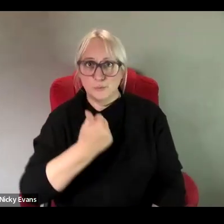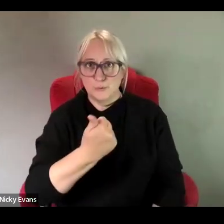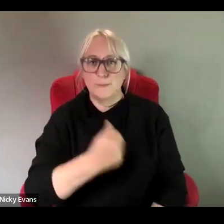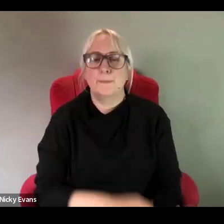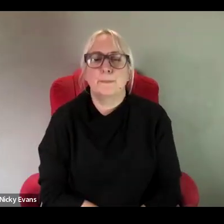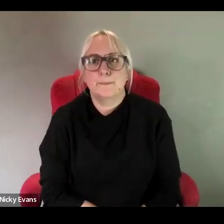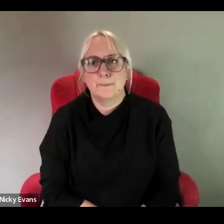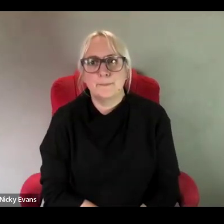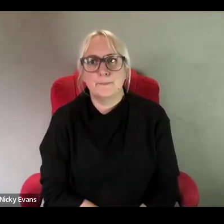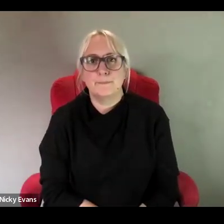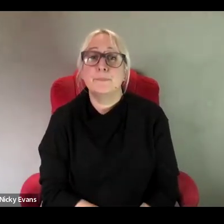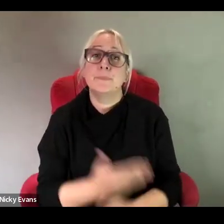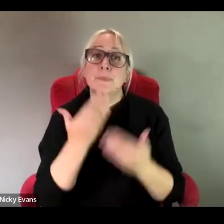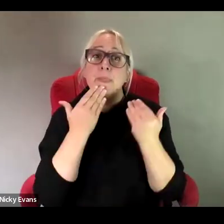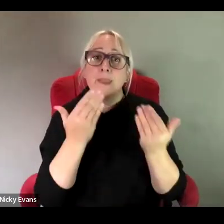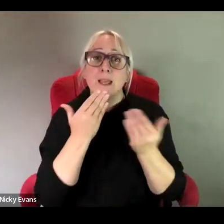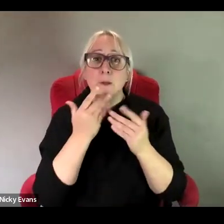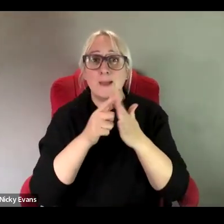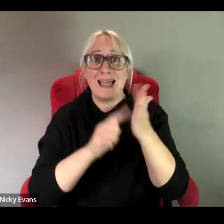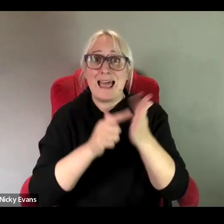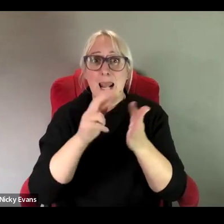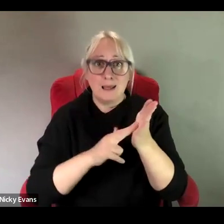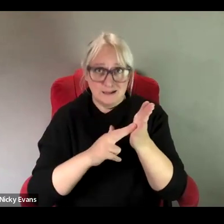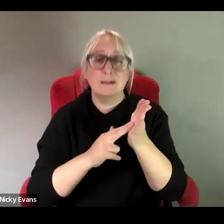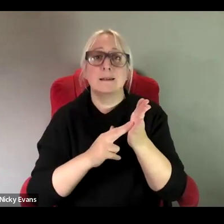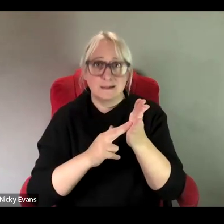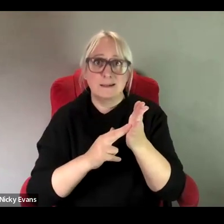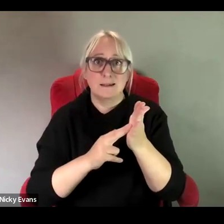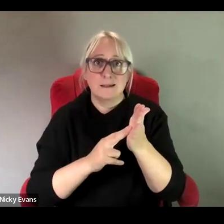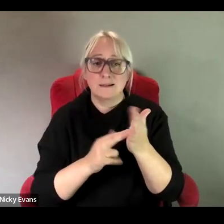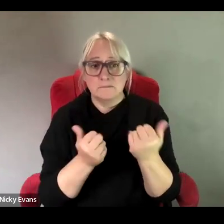Right. Thank you very much, Ellen, for really